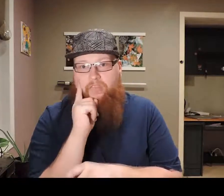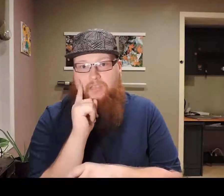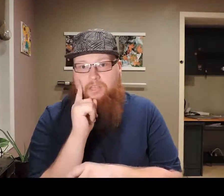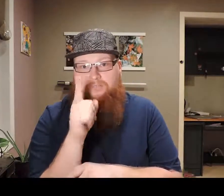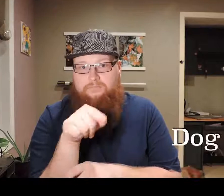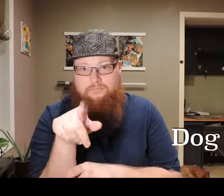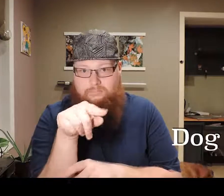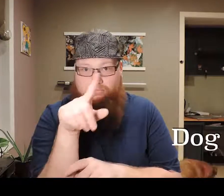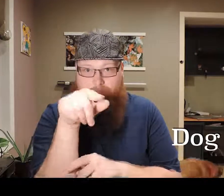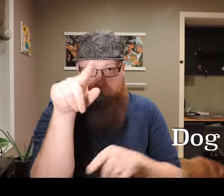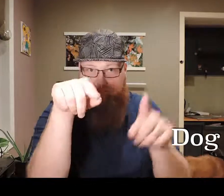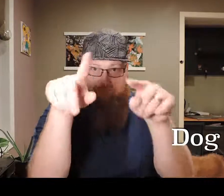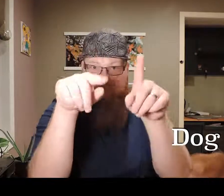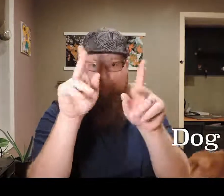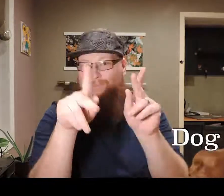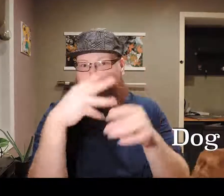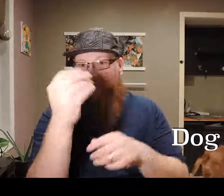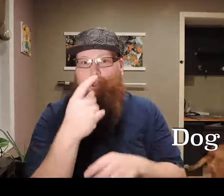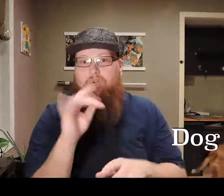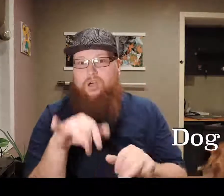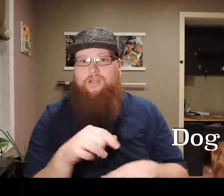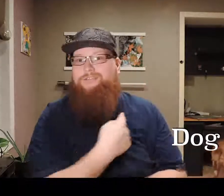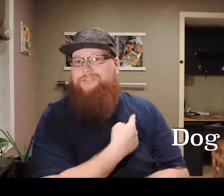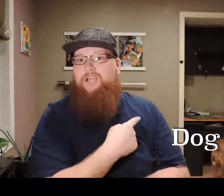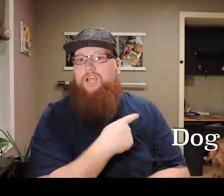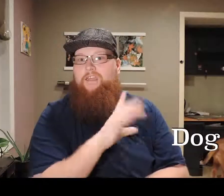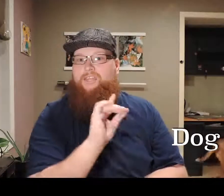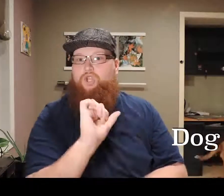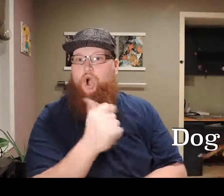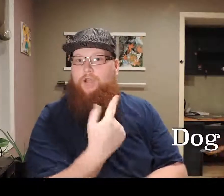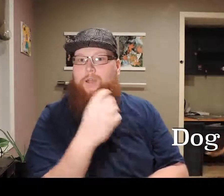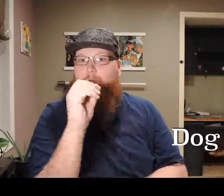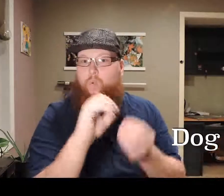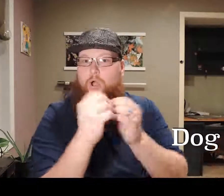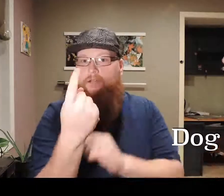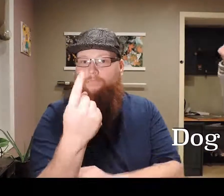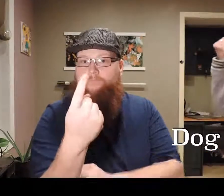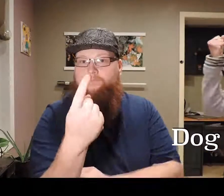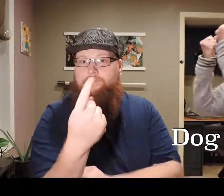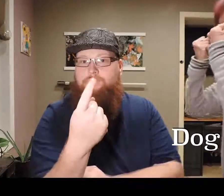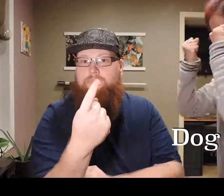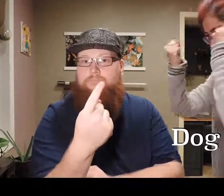think people out there, ugh. That's dog number 1.